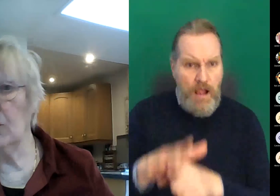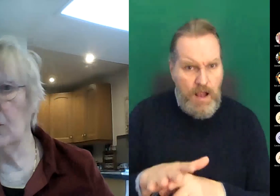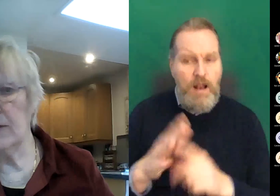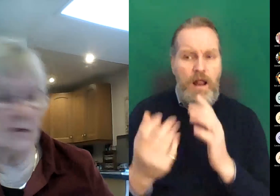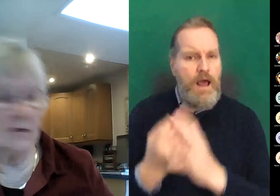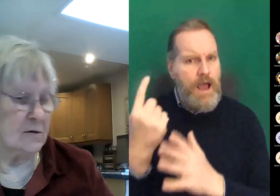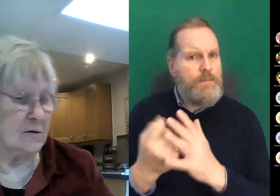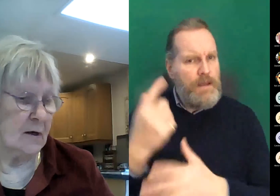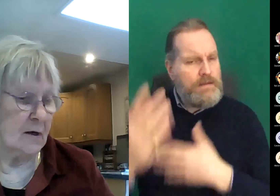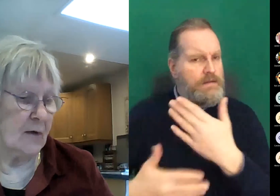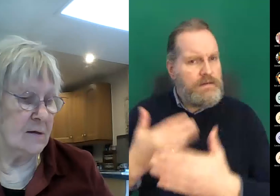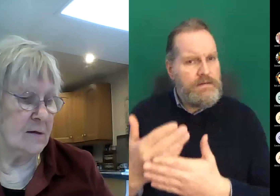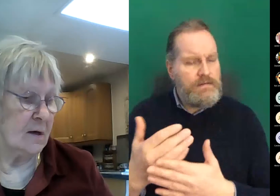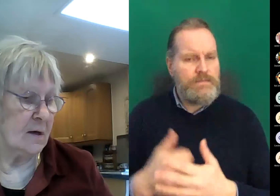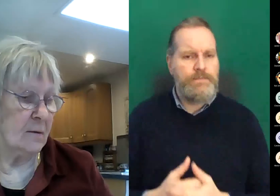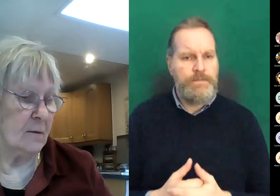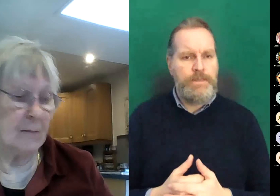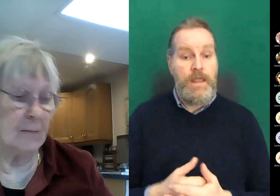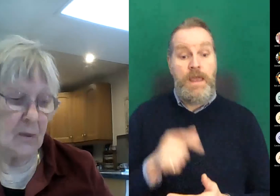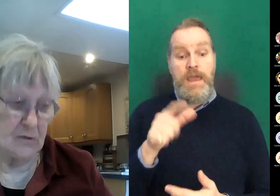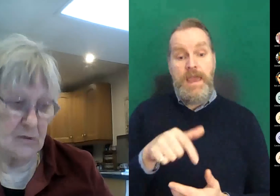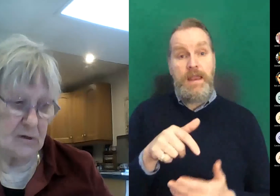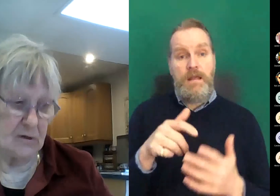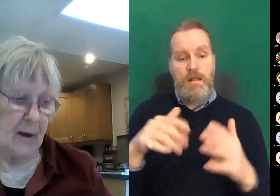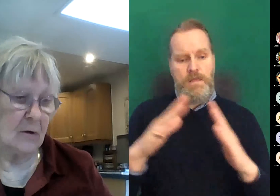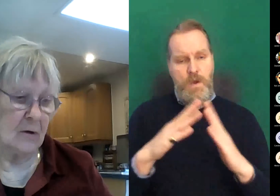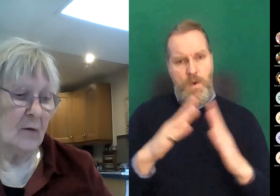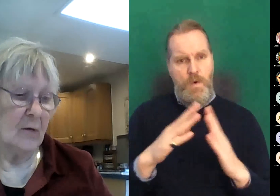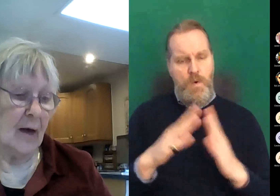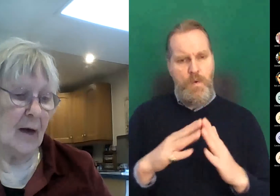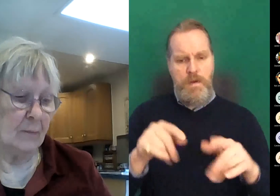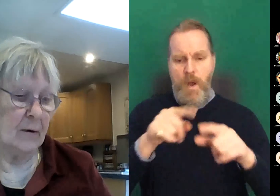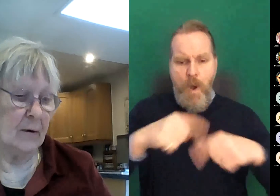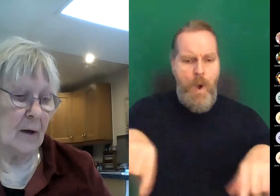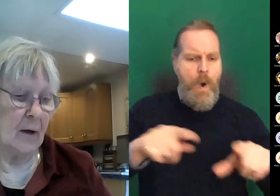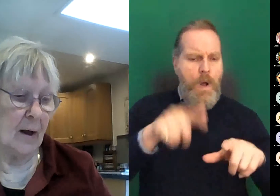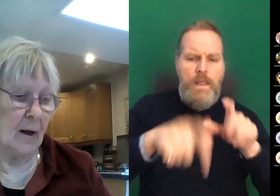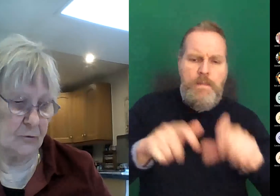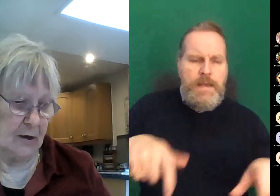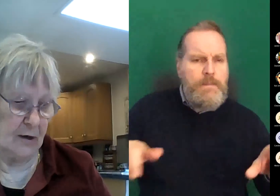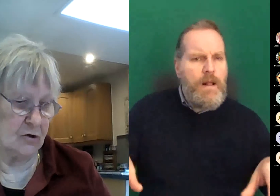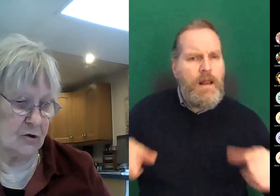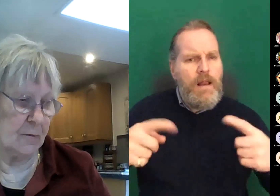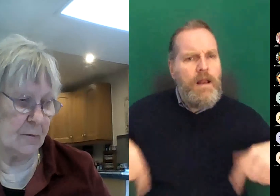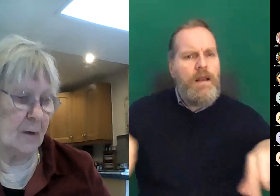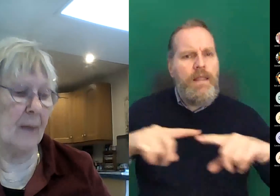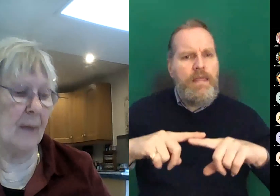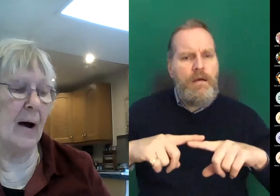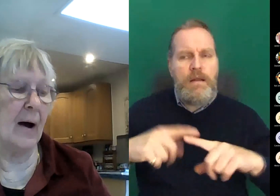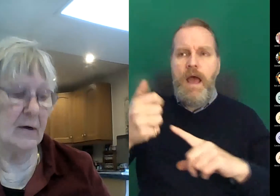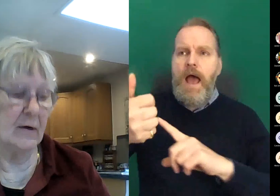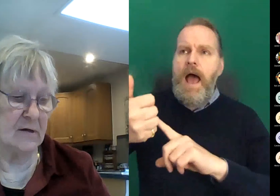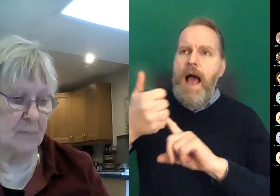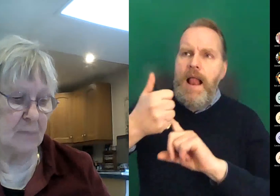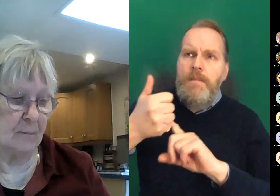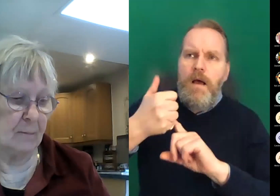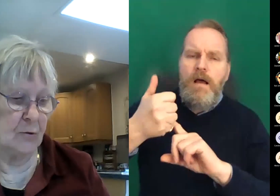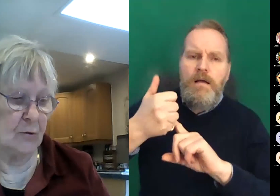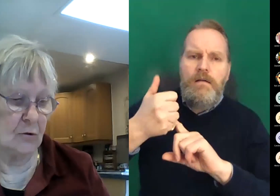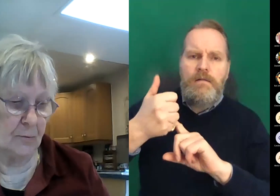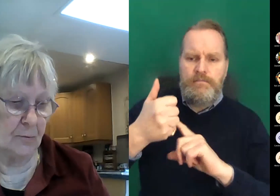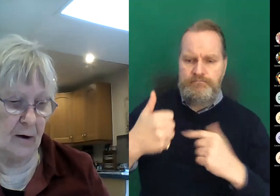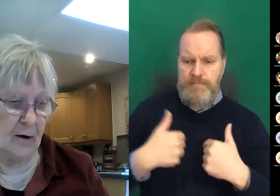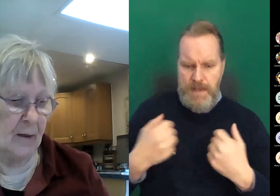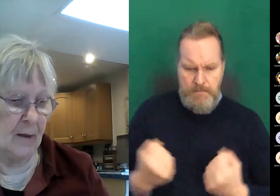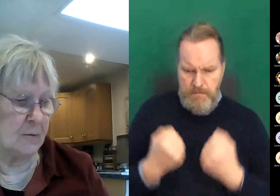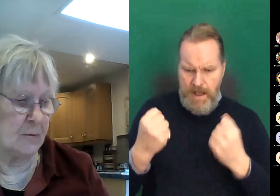The Lee Court residents had raised many questions about the helper-helped relationship, about powerlessness being